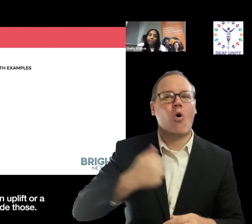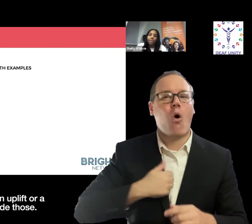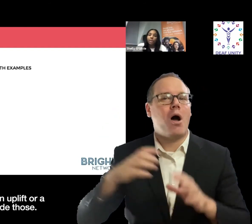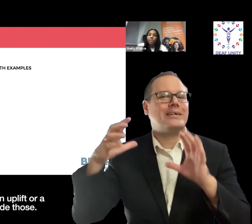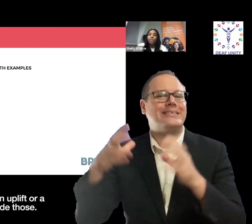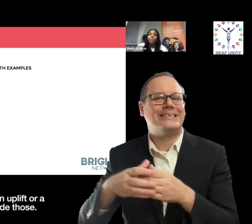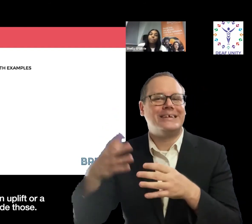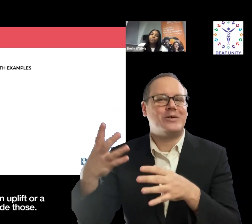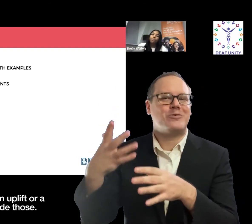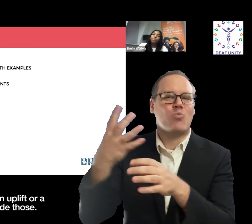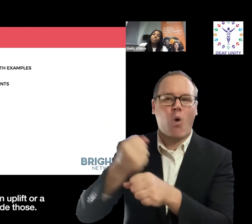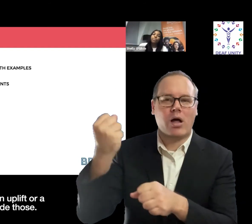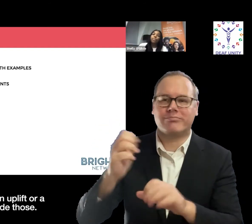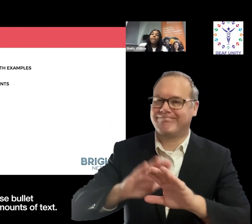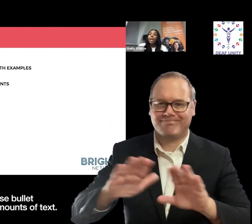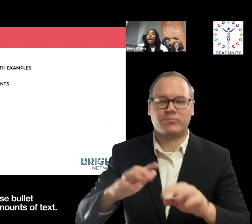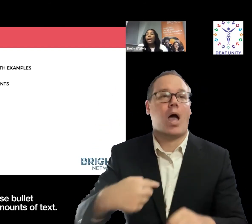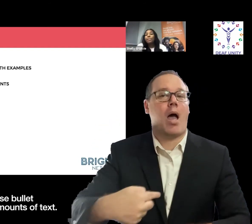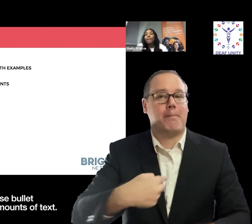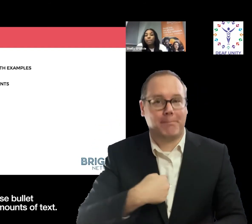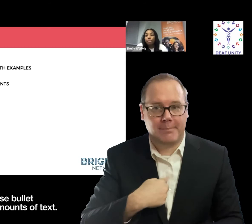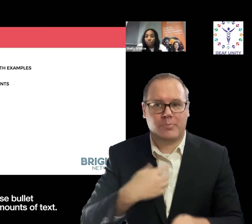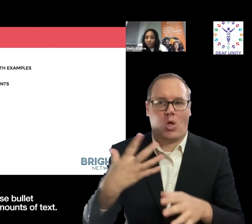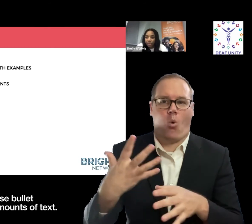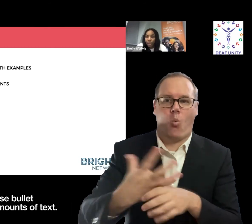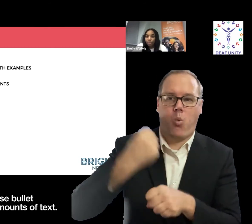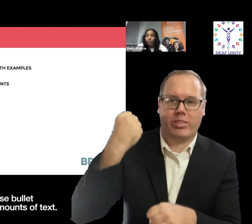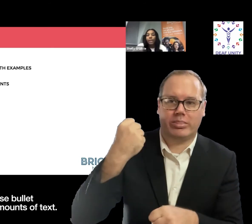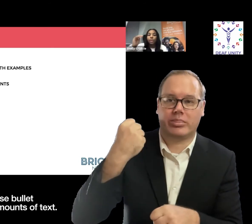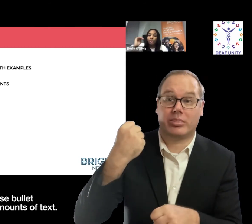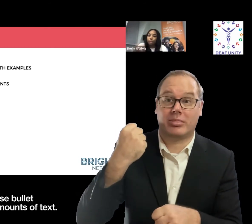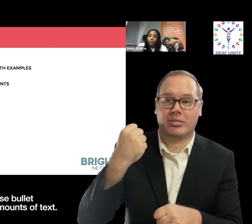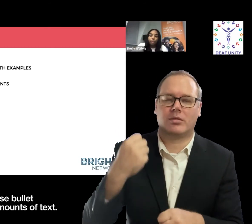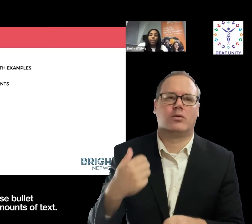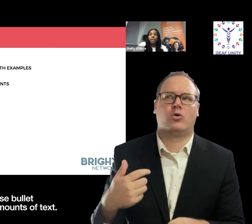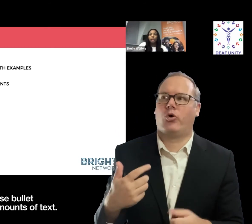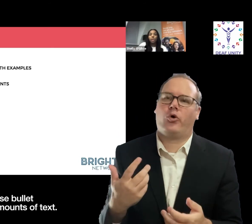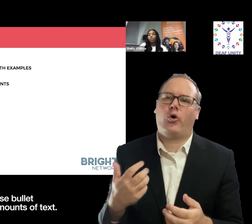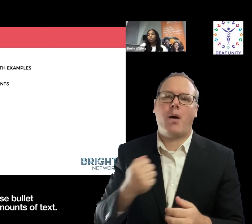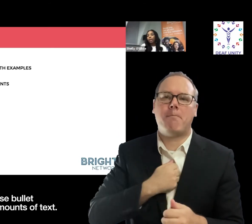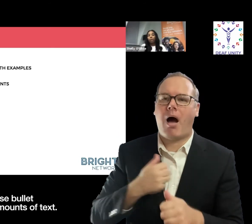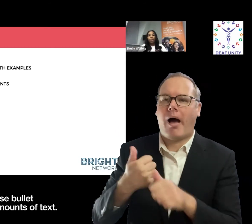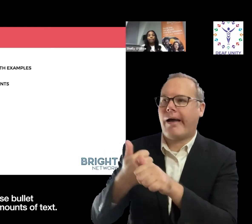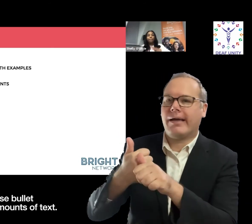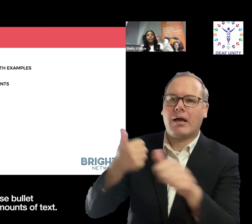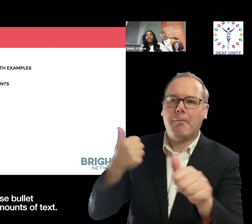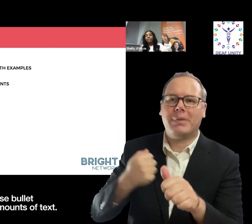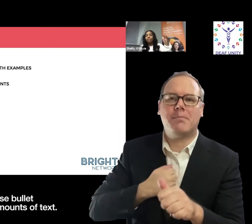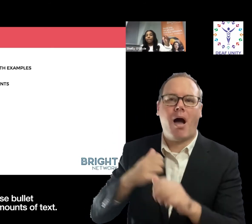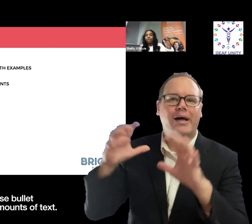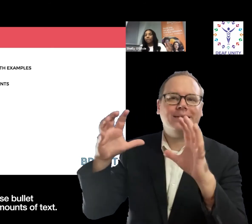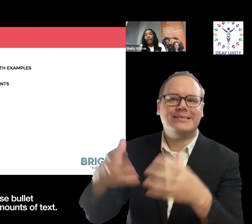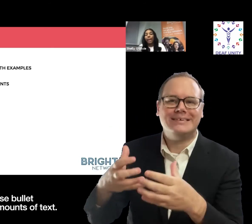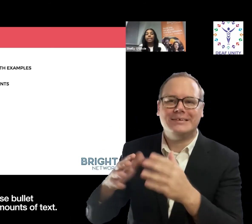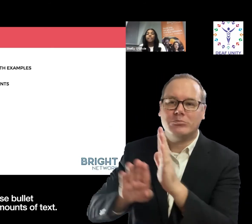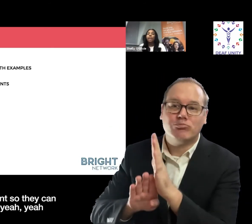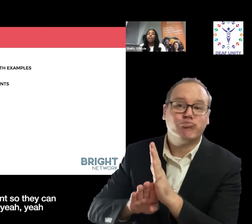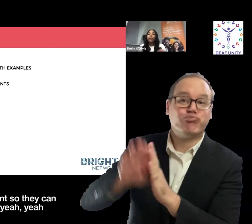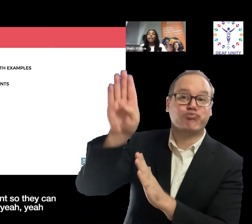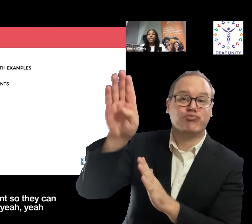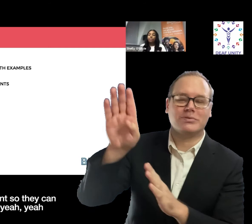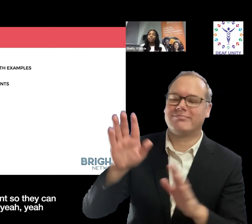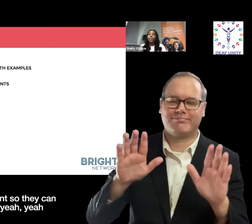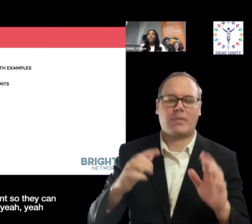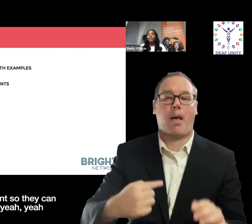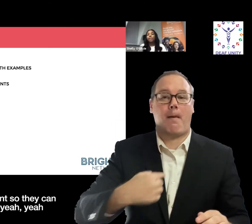definitely include those. Keep it brief and to the point. Use bullet points. Don't try and write massive amounts of text.